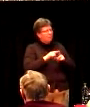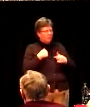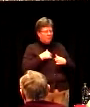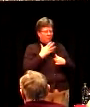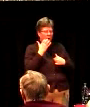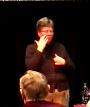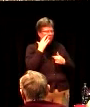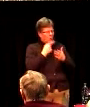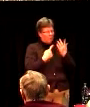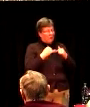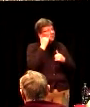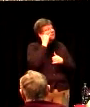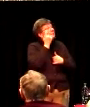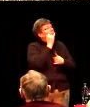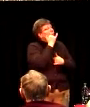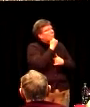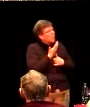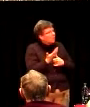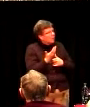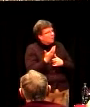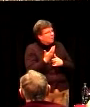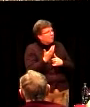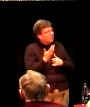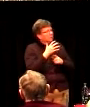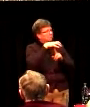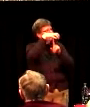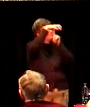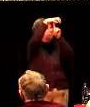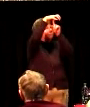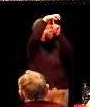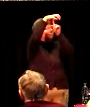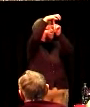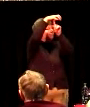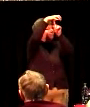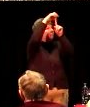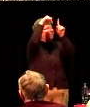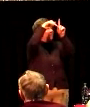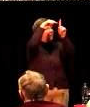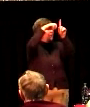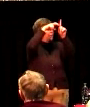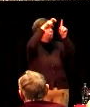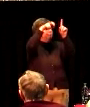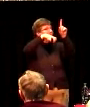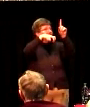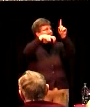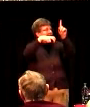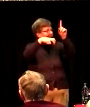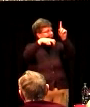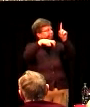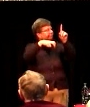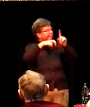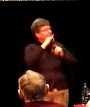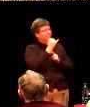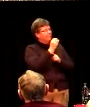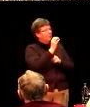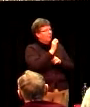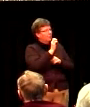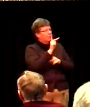what would happen if something went wrong in the upper part of the atmosphere and they had to bail out. And so Joe Kittinger